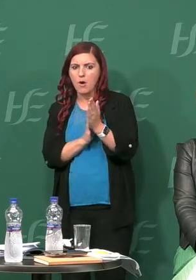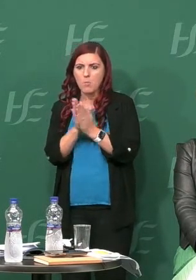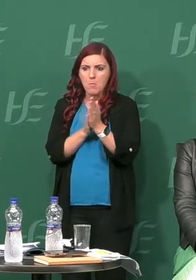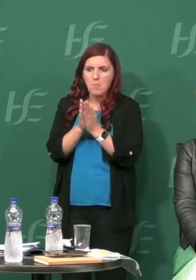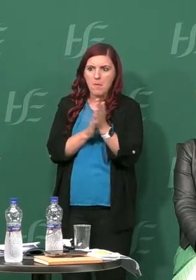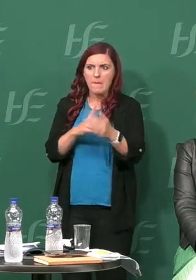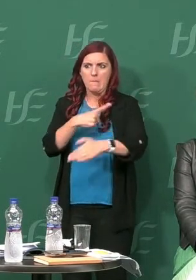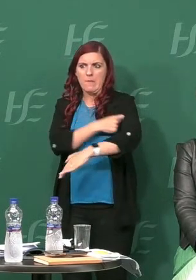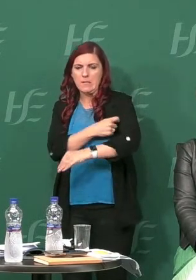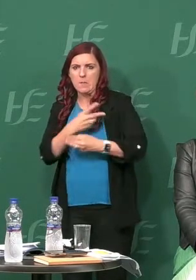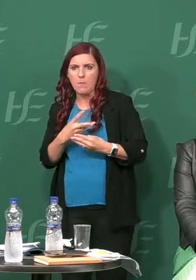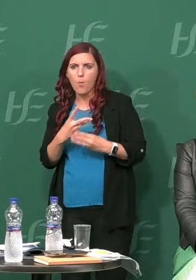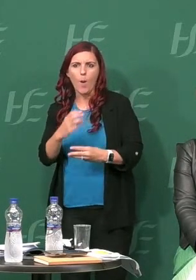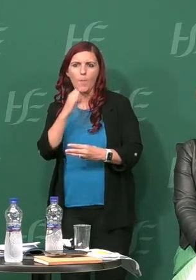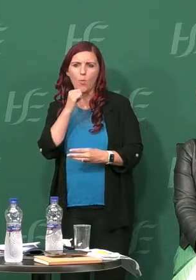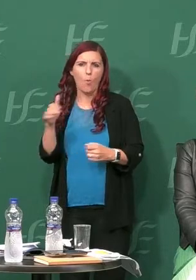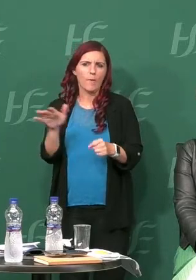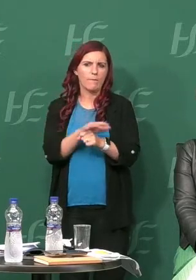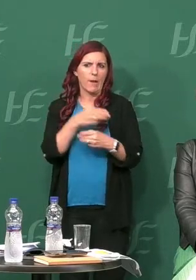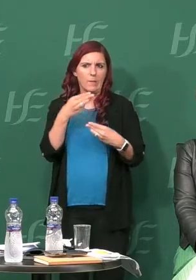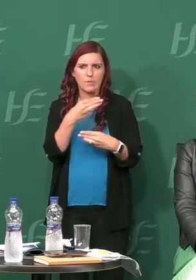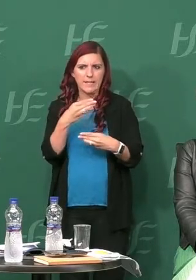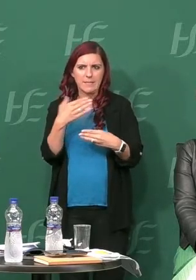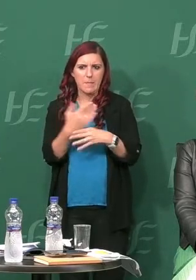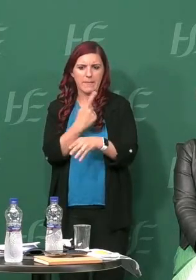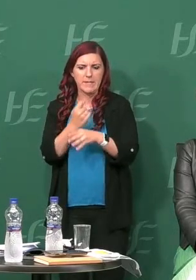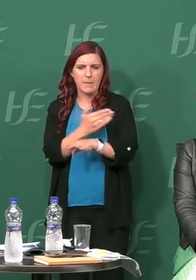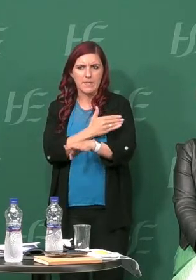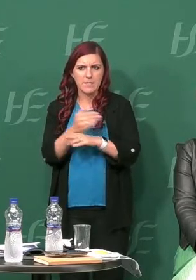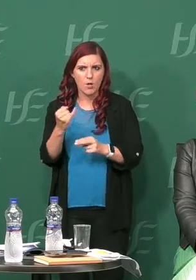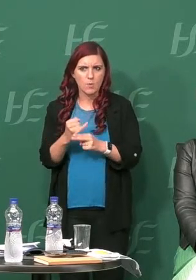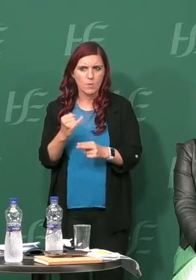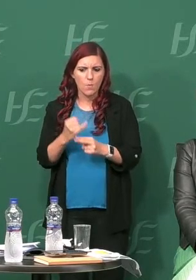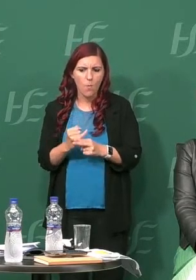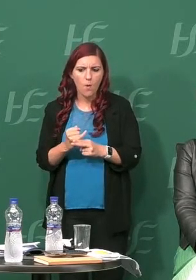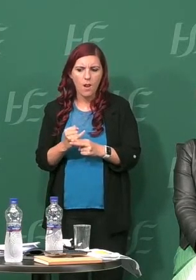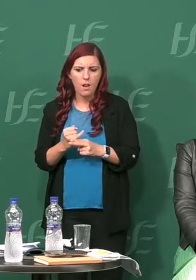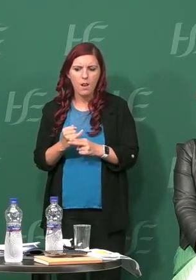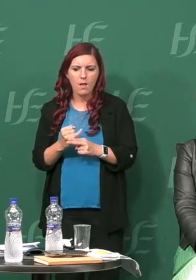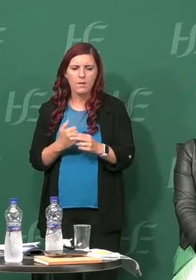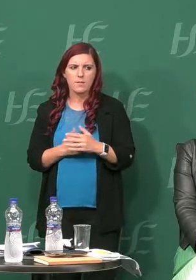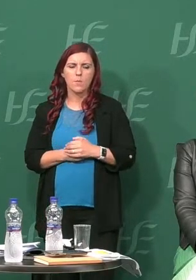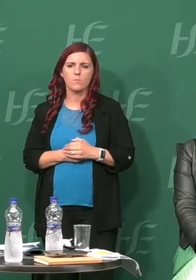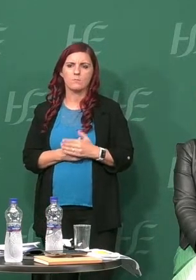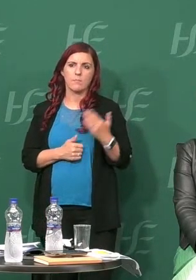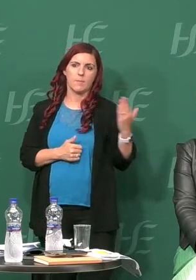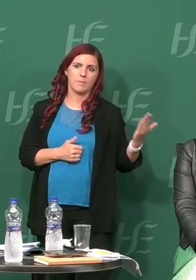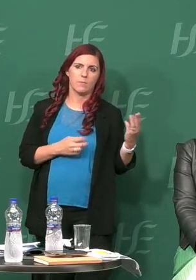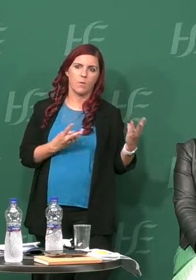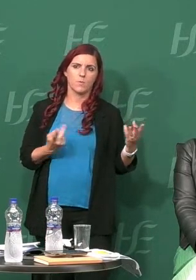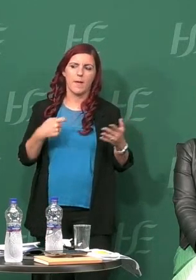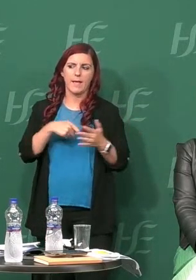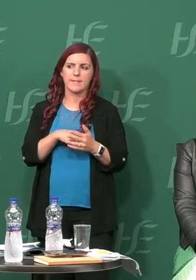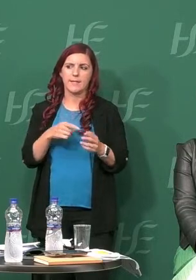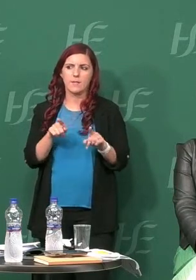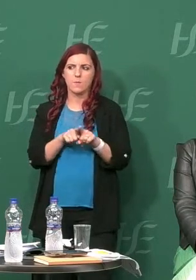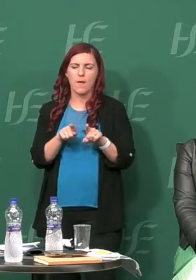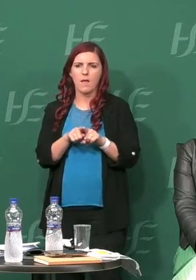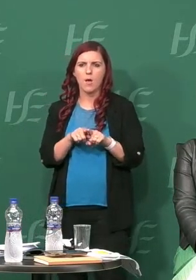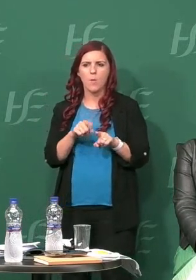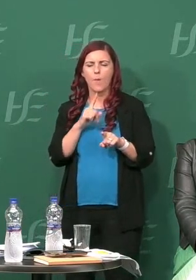they won't be fully protected. Yeah, I'll just make a brief couple of comments, and Martin and Eve might want to comment.